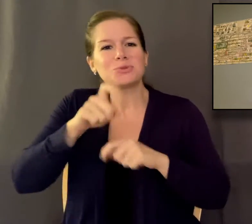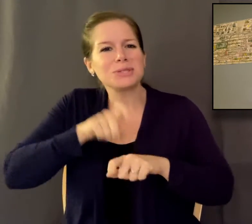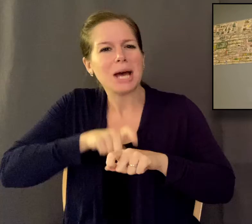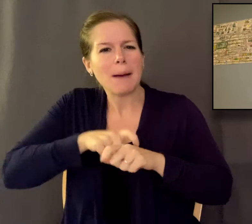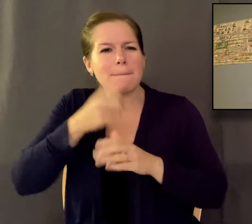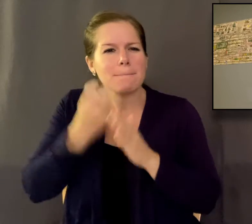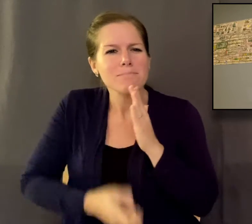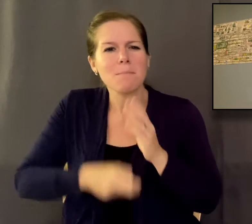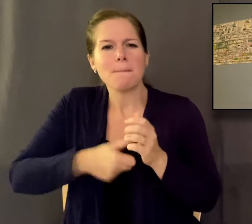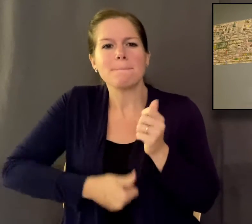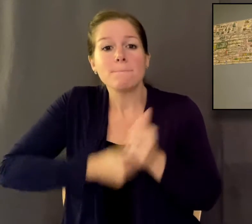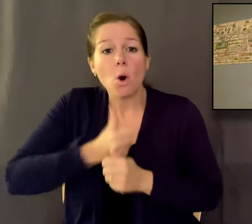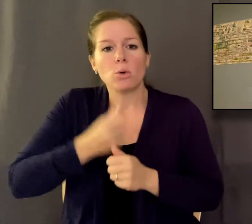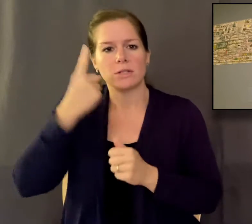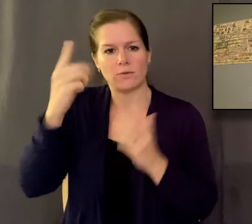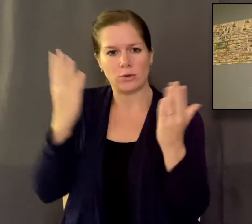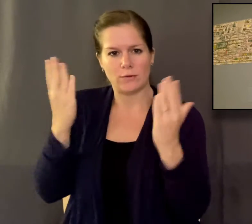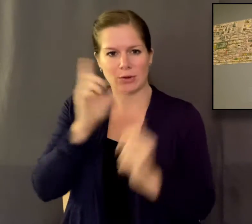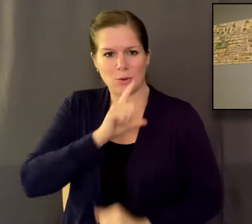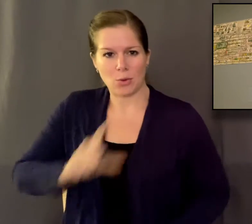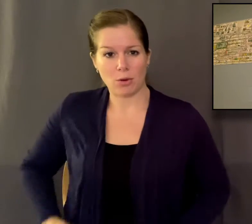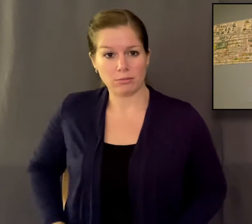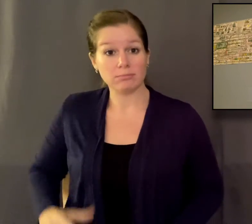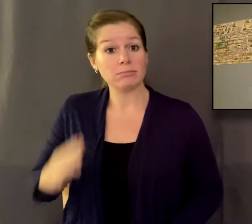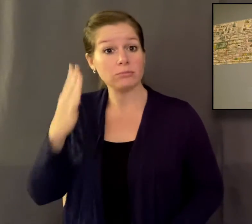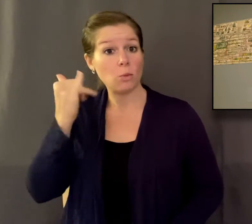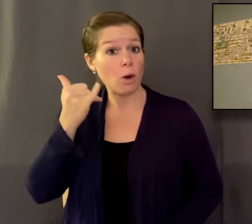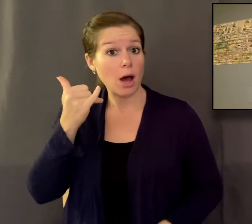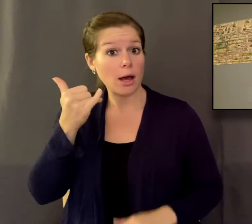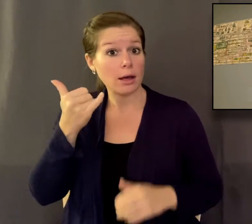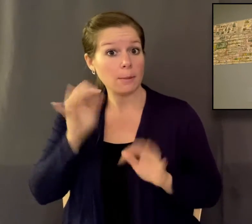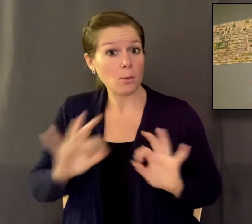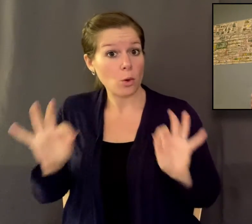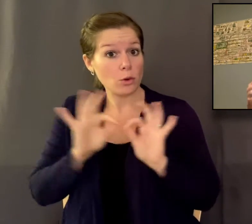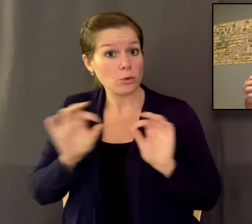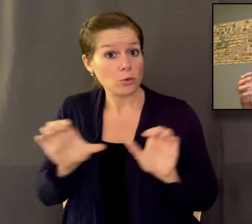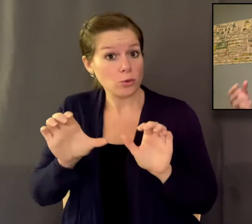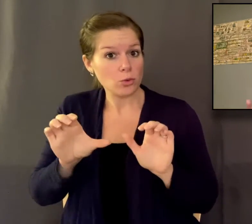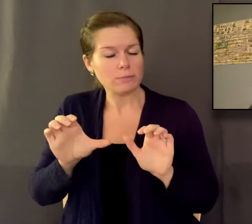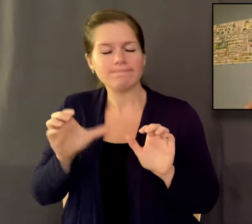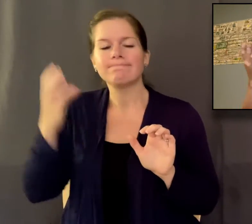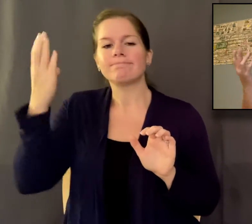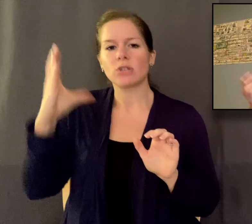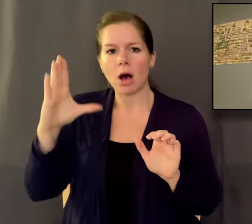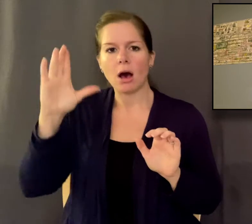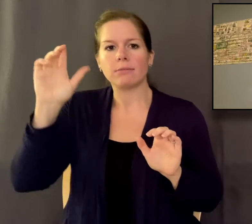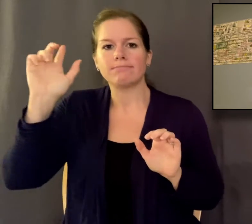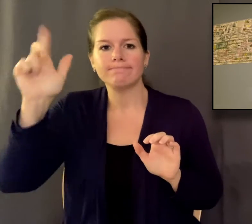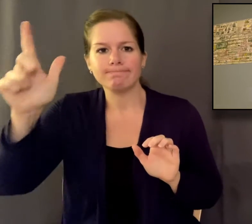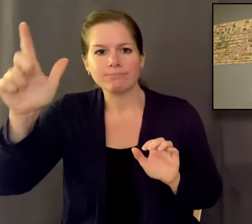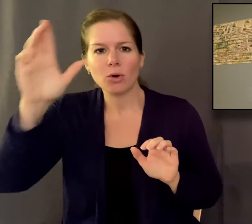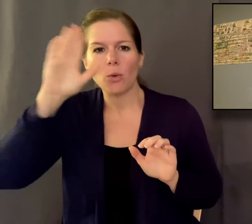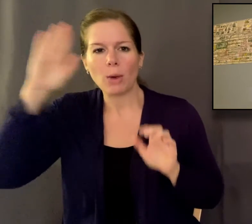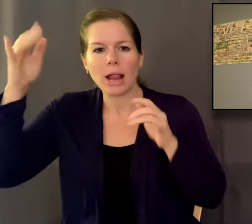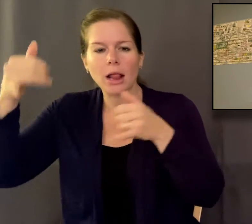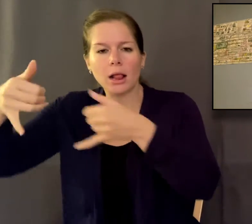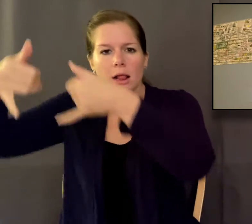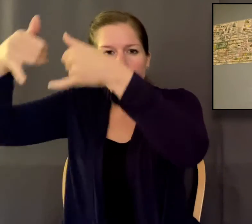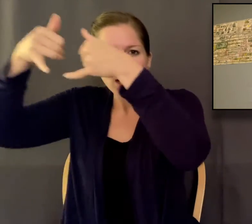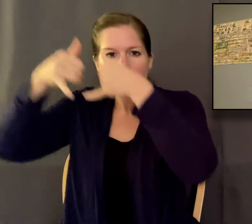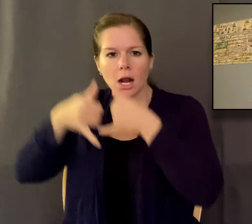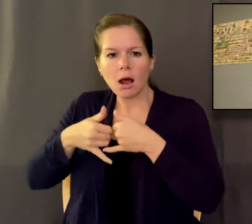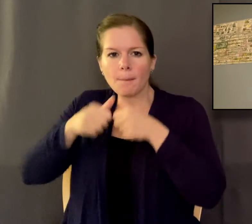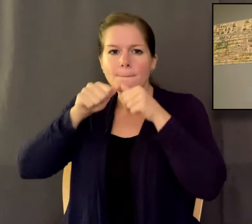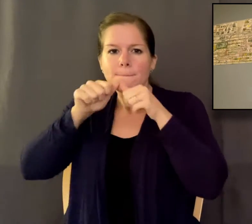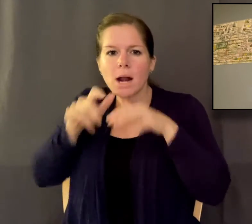to the Lord. Because guess what? The Lord is going to repay that in eternity with blessings multiple times magnified